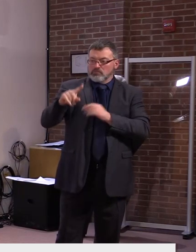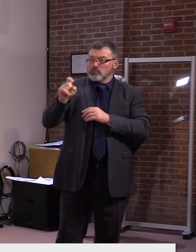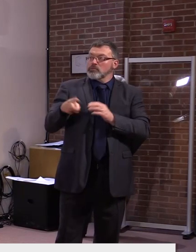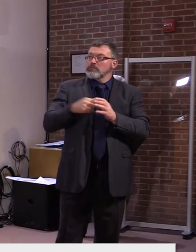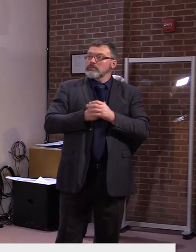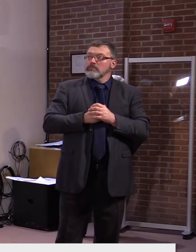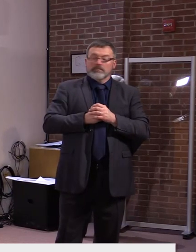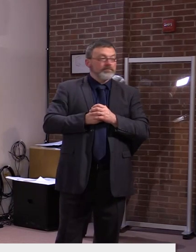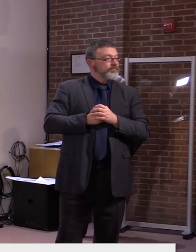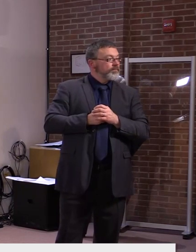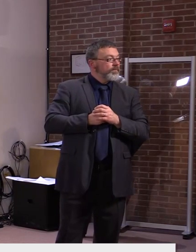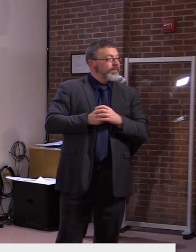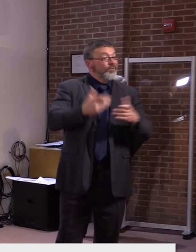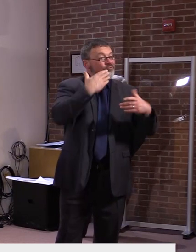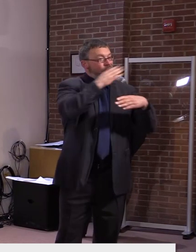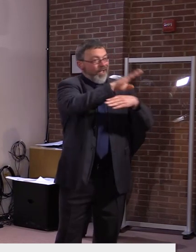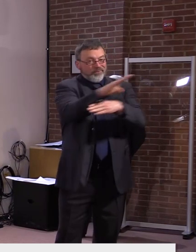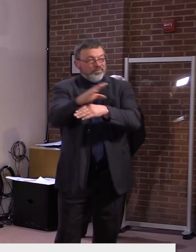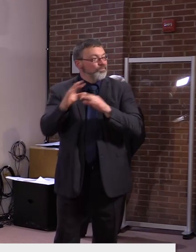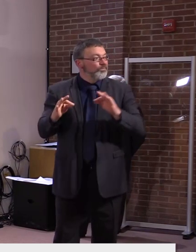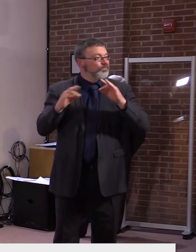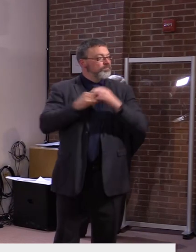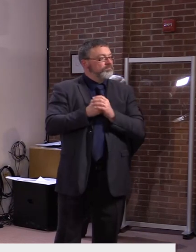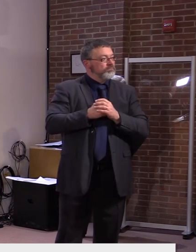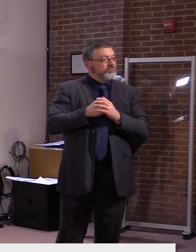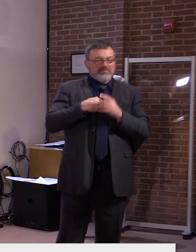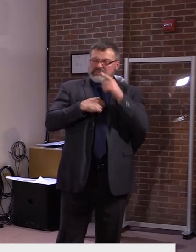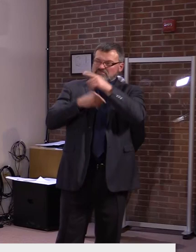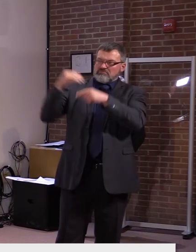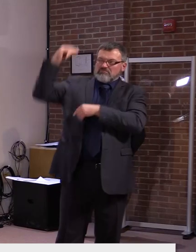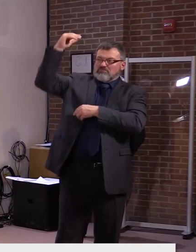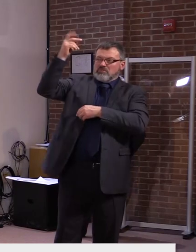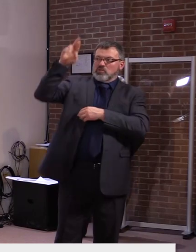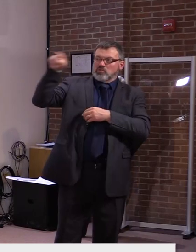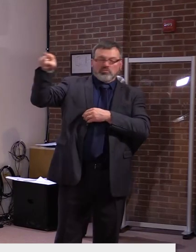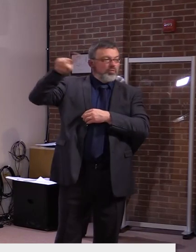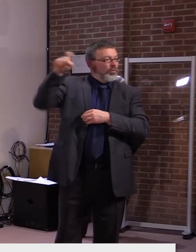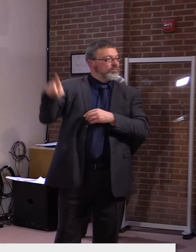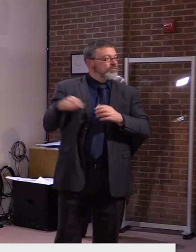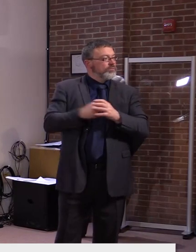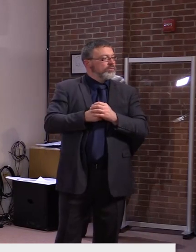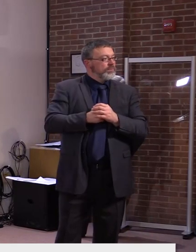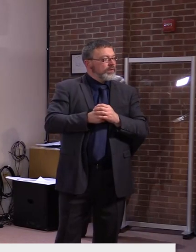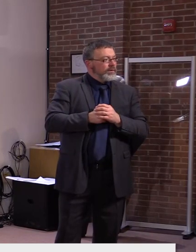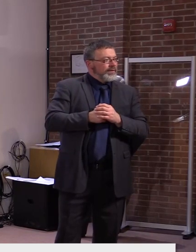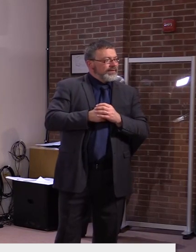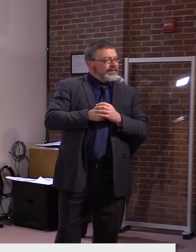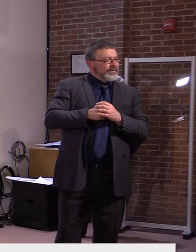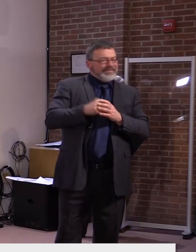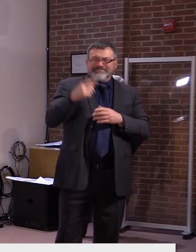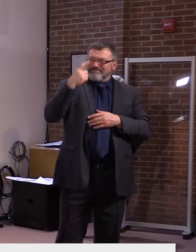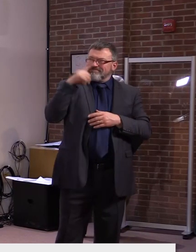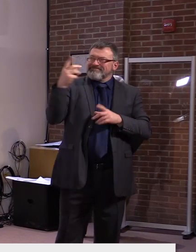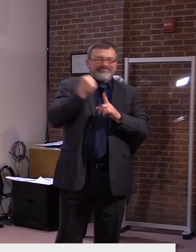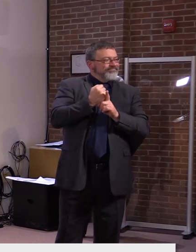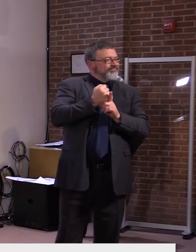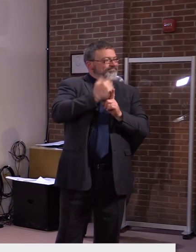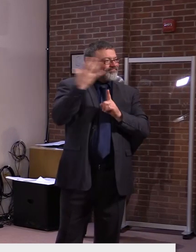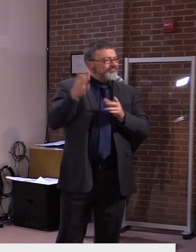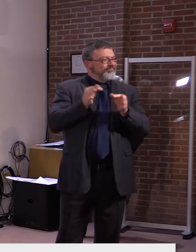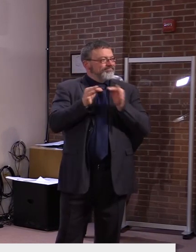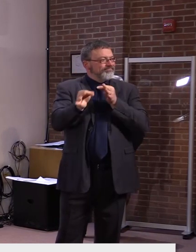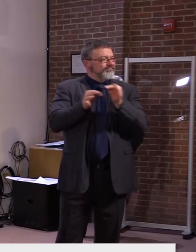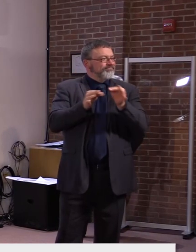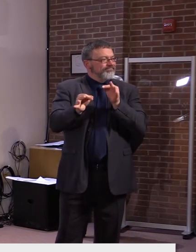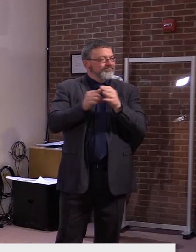Yeah, good afternoon. My question's for Dr. Levine. Could you please explain a little bit about the